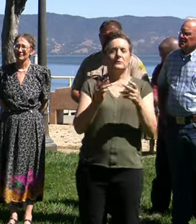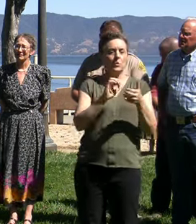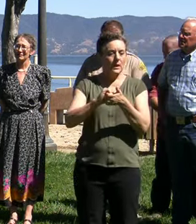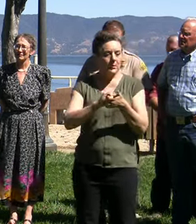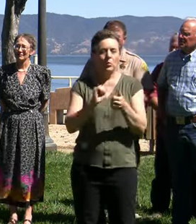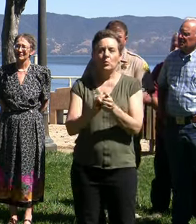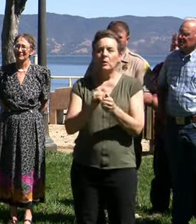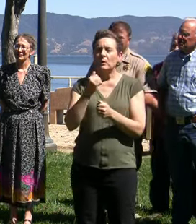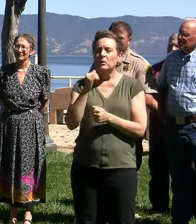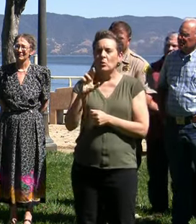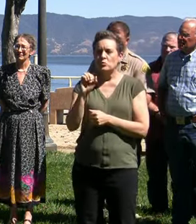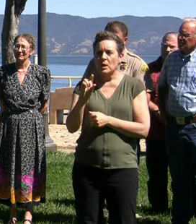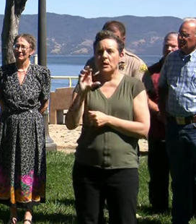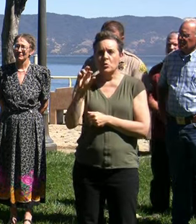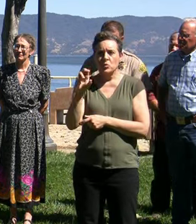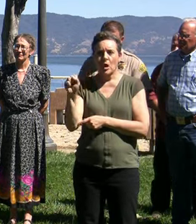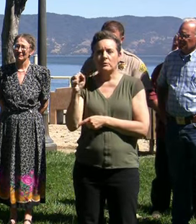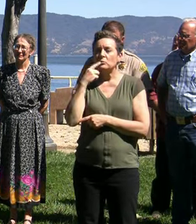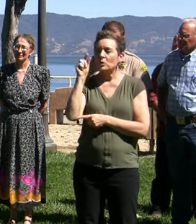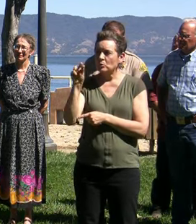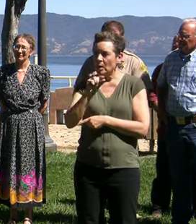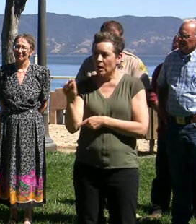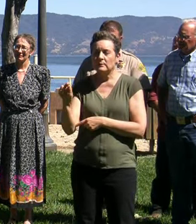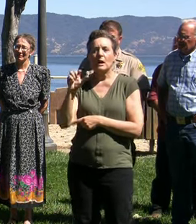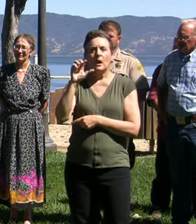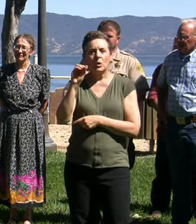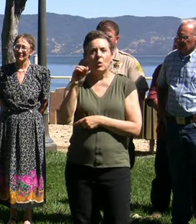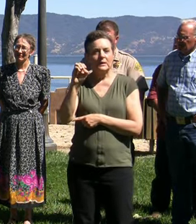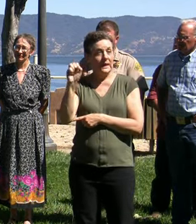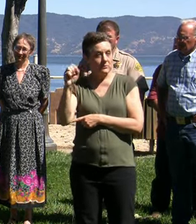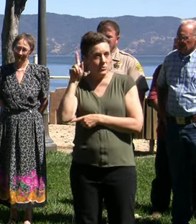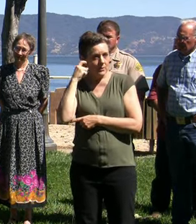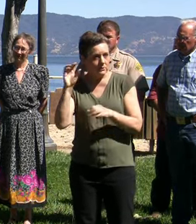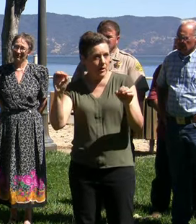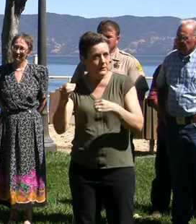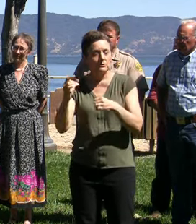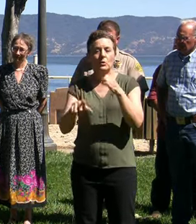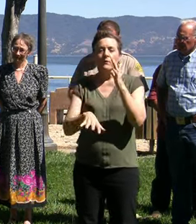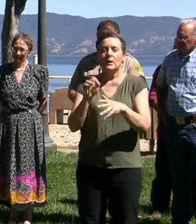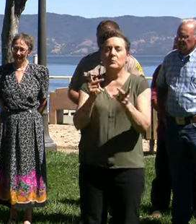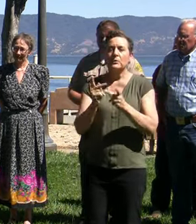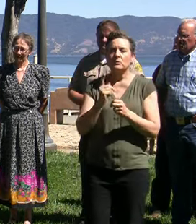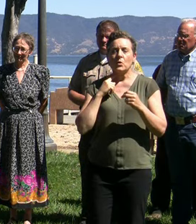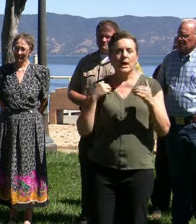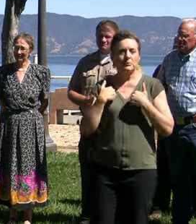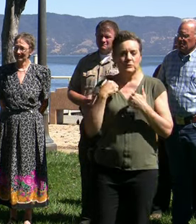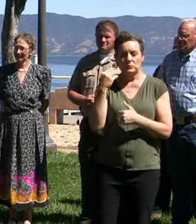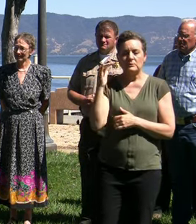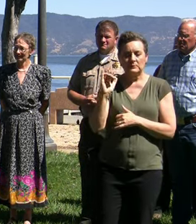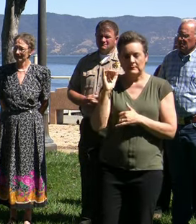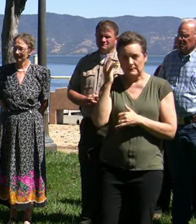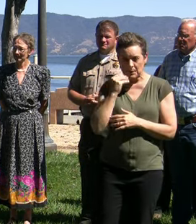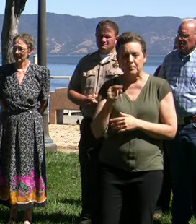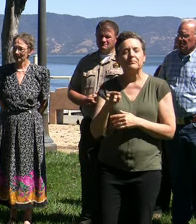and OES, the governor's office, to get housing for the animals for when our community members come